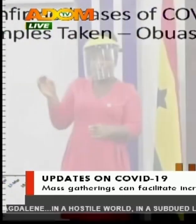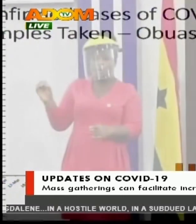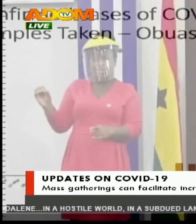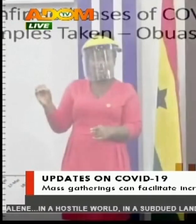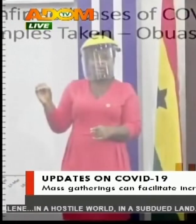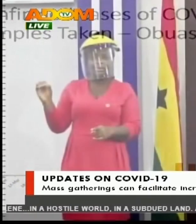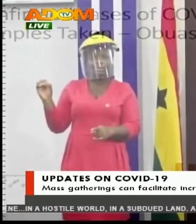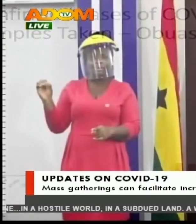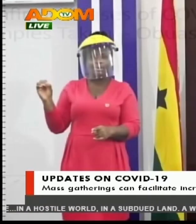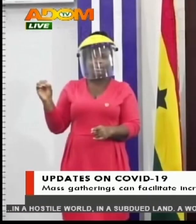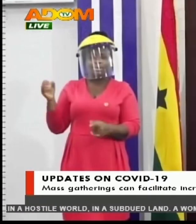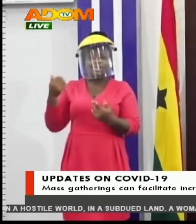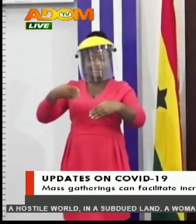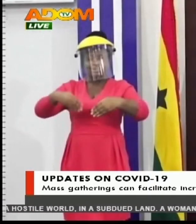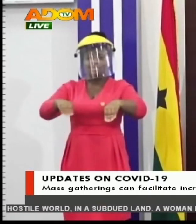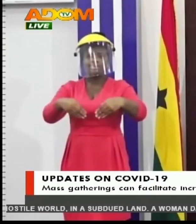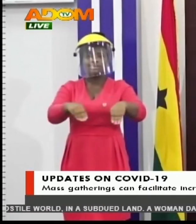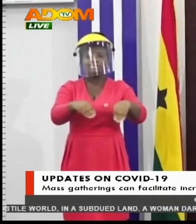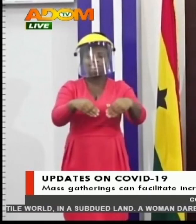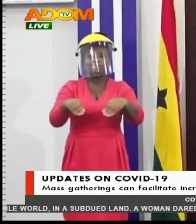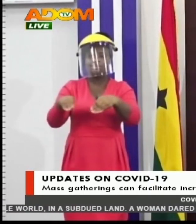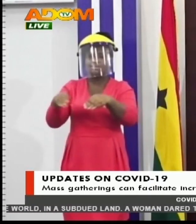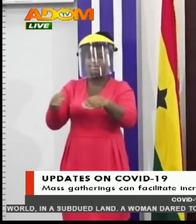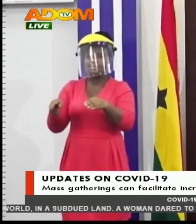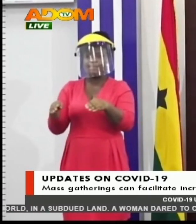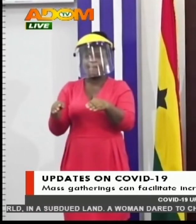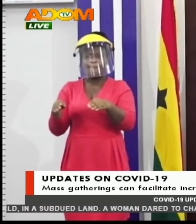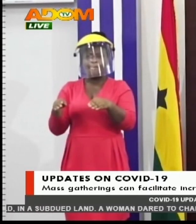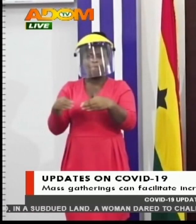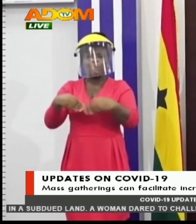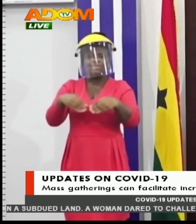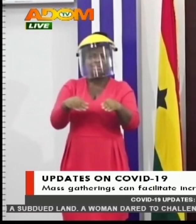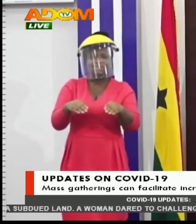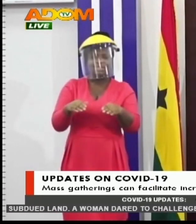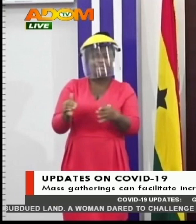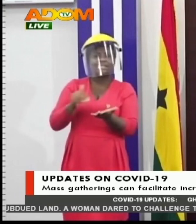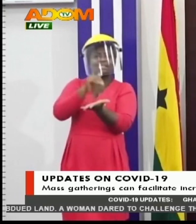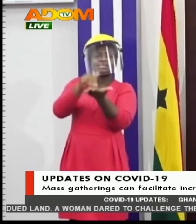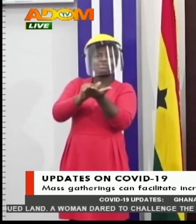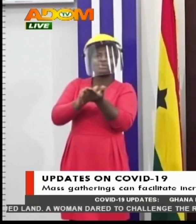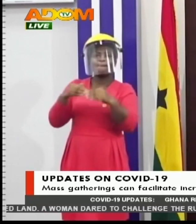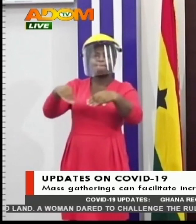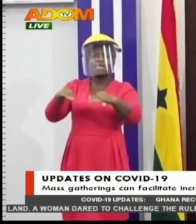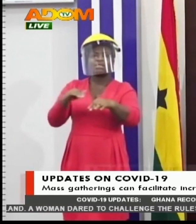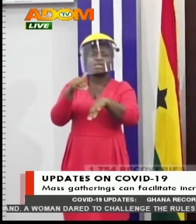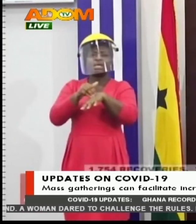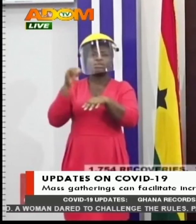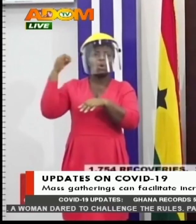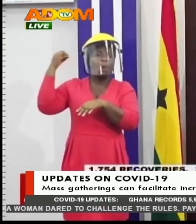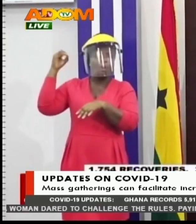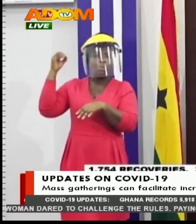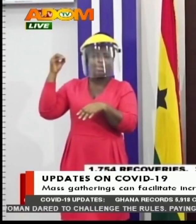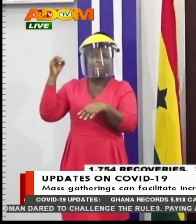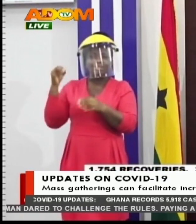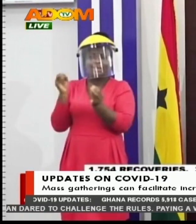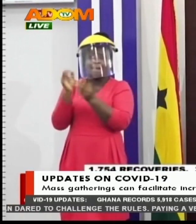persons. In total, that trader actually infected 17 persons. So you can see that from the